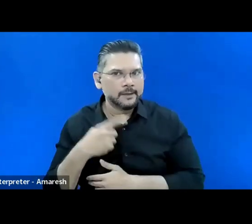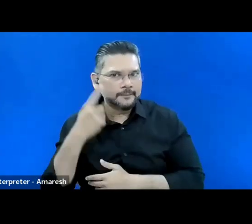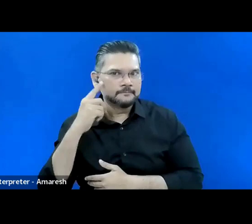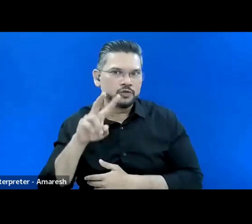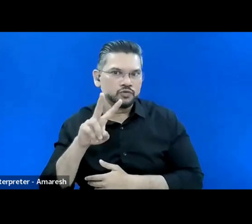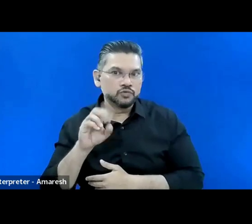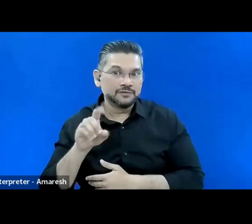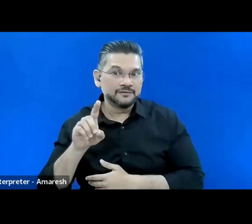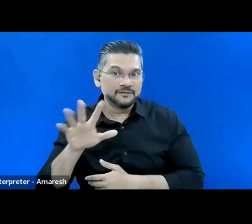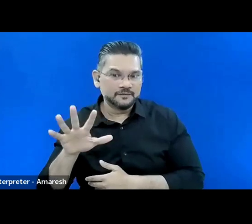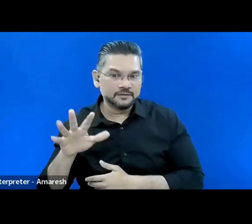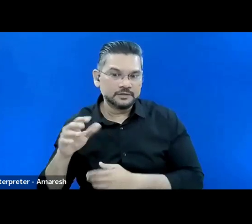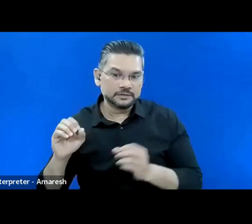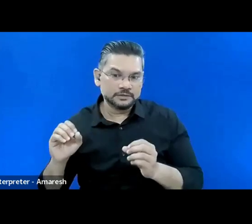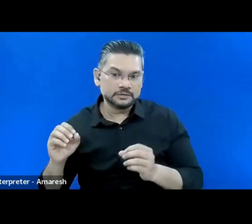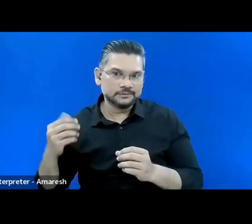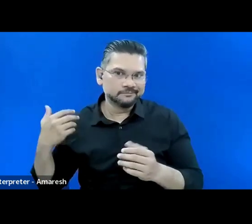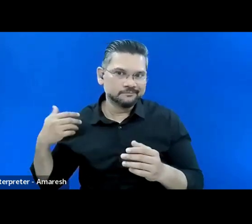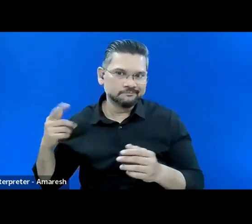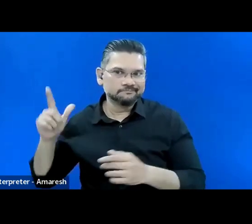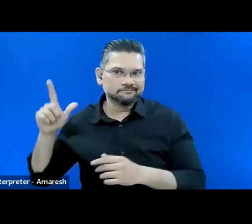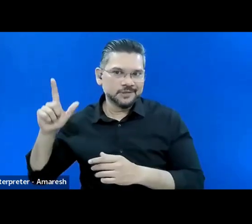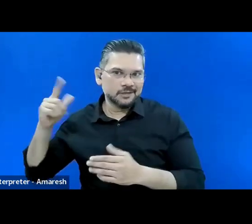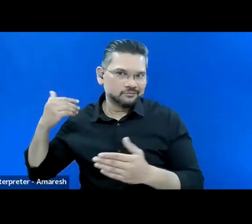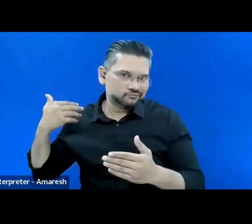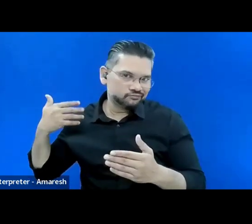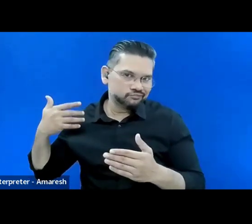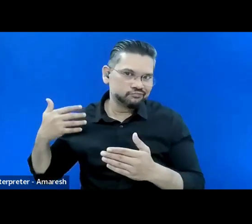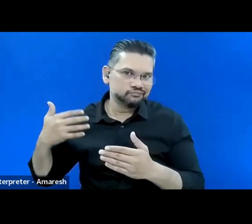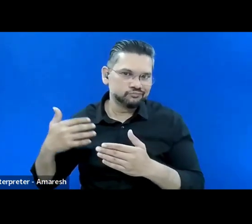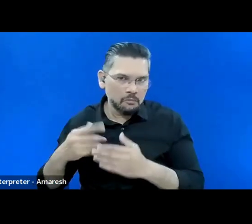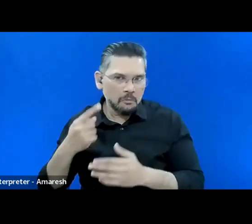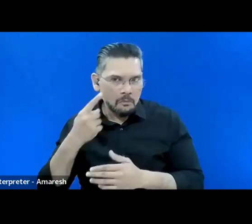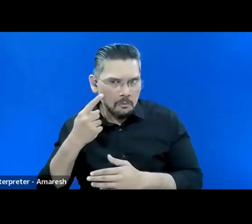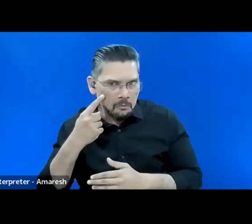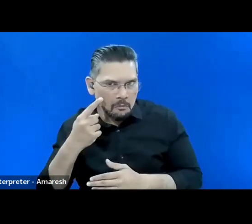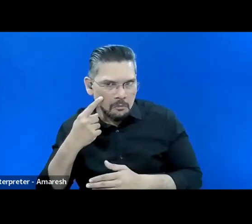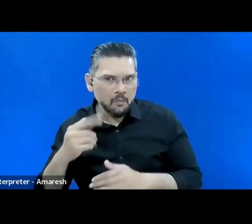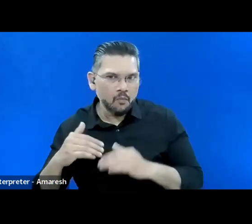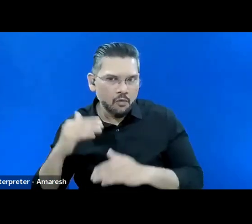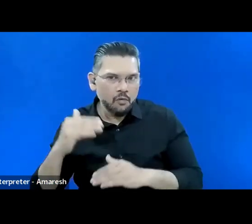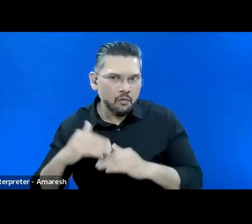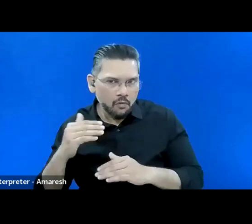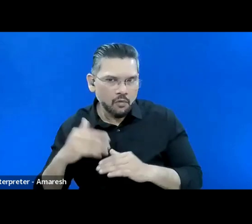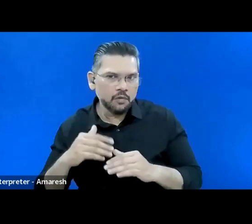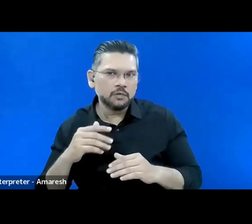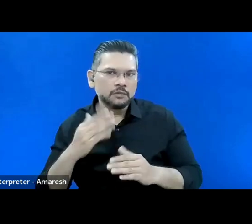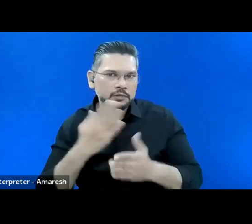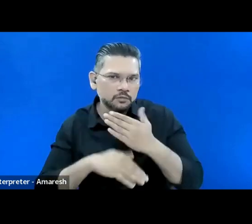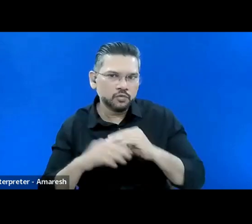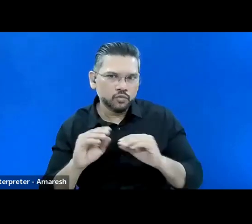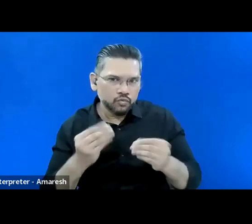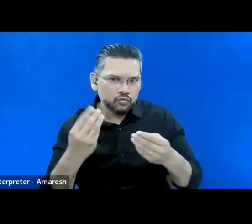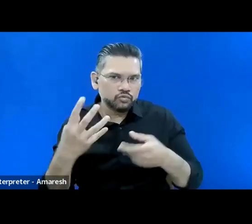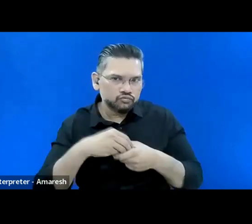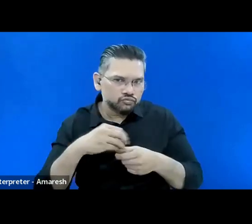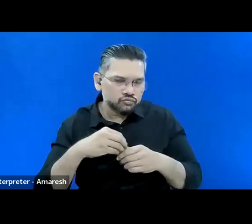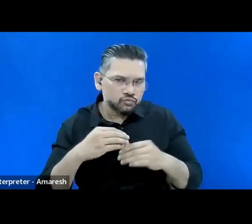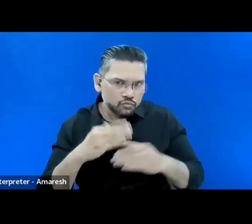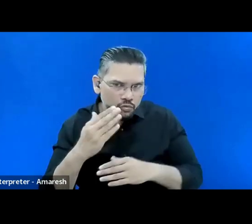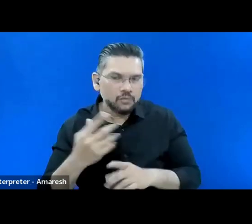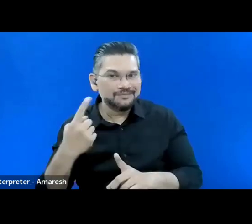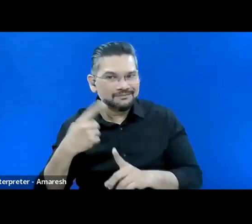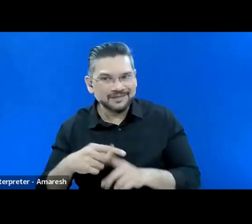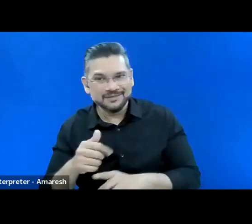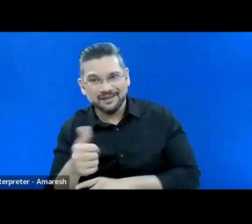where we have been specifically looking at the inclusion of youth with disabilities and the inclusion of